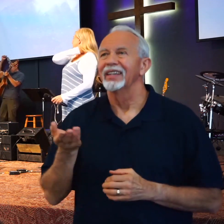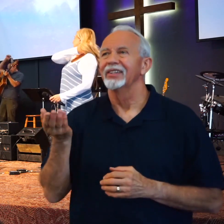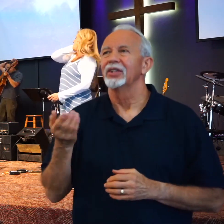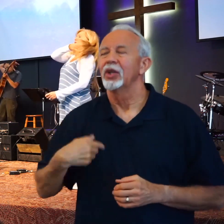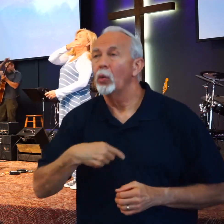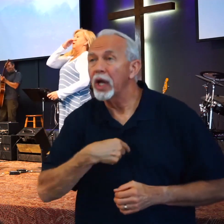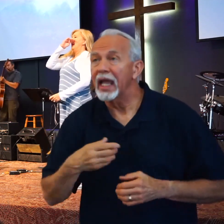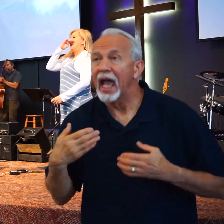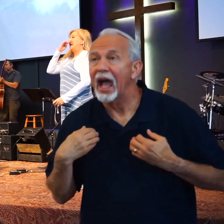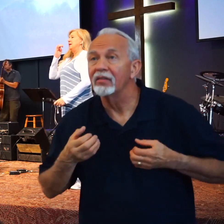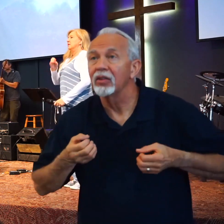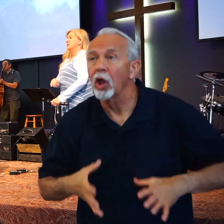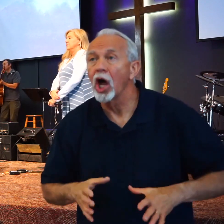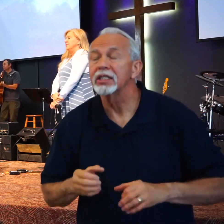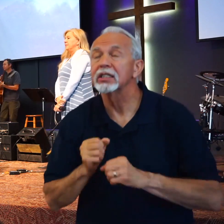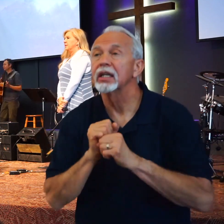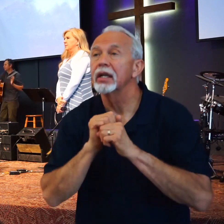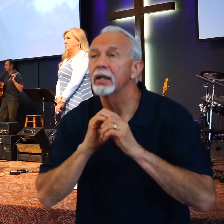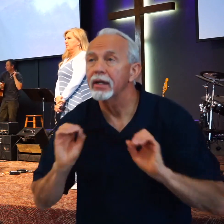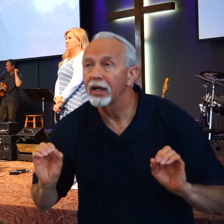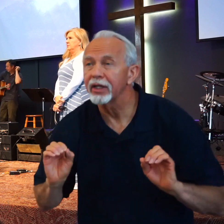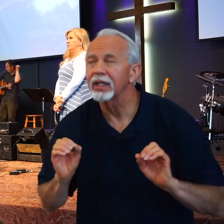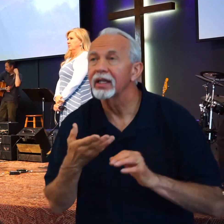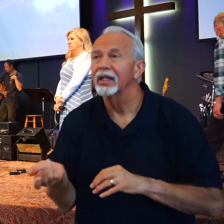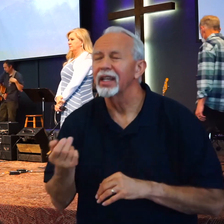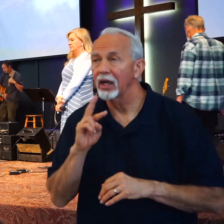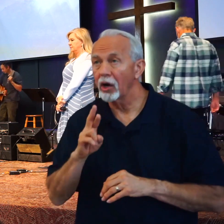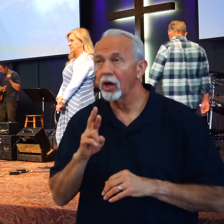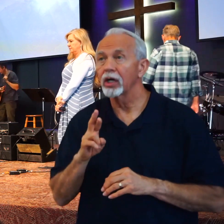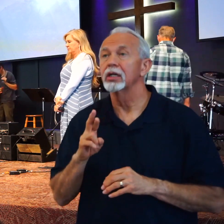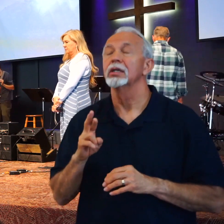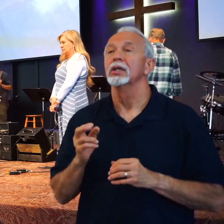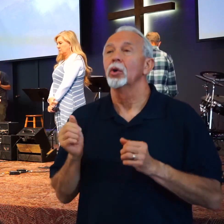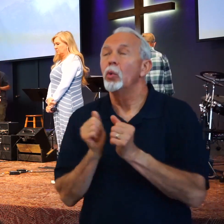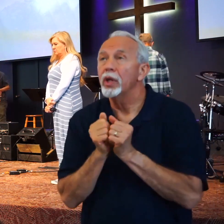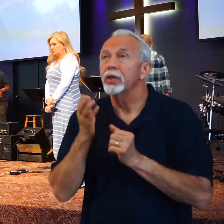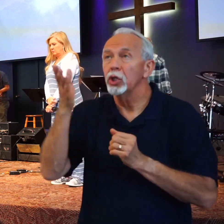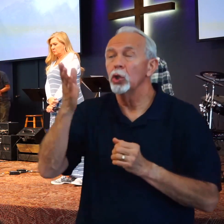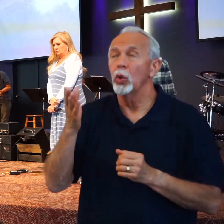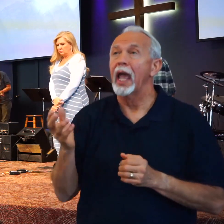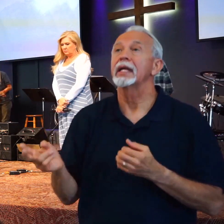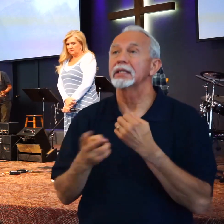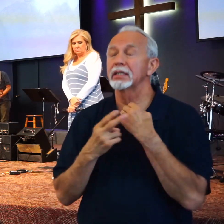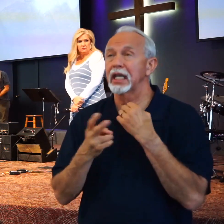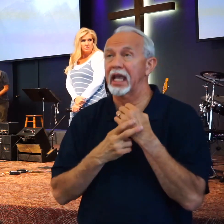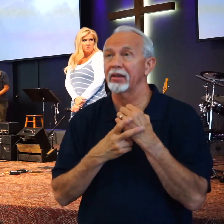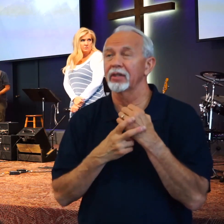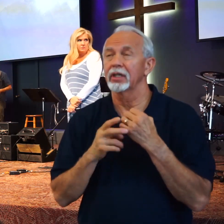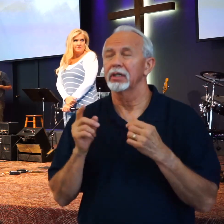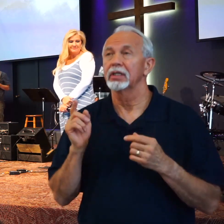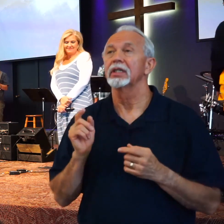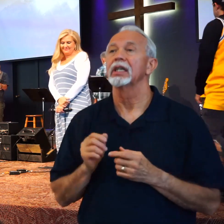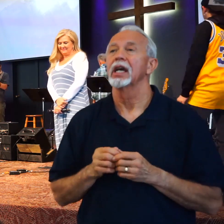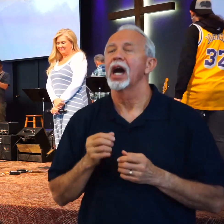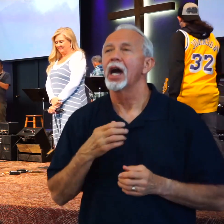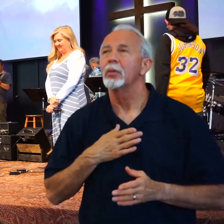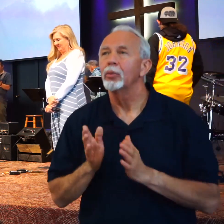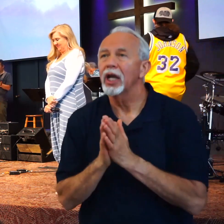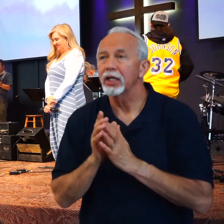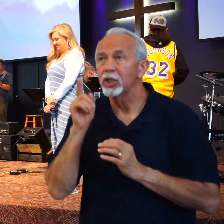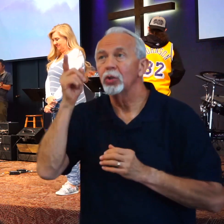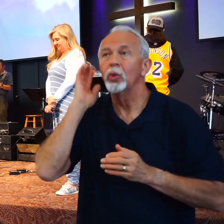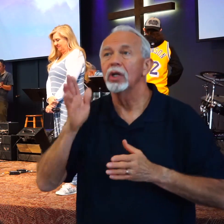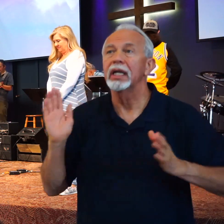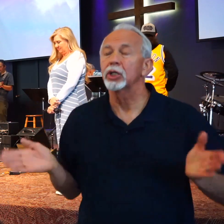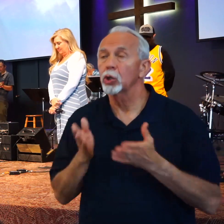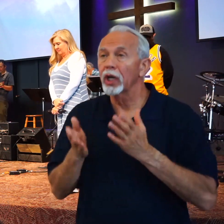nothing, that they are with you and preserved. Father, I pray that you would encourage them and comfort